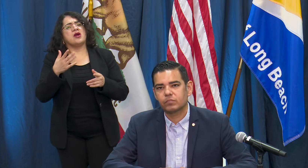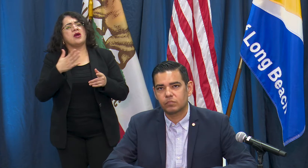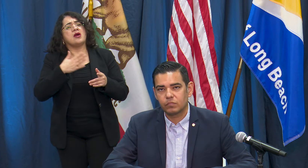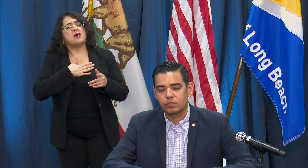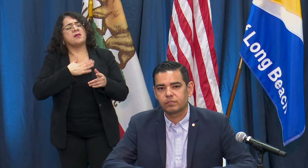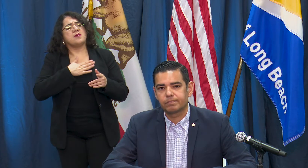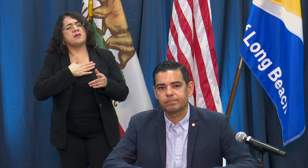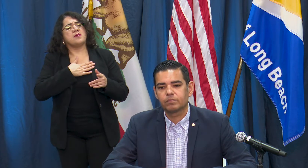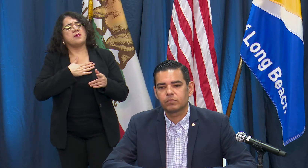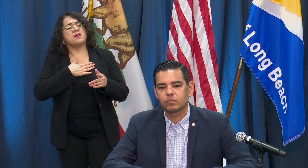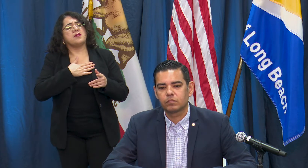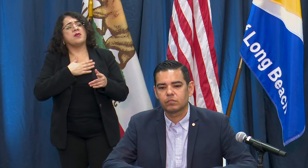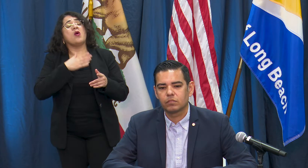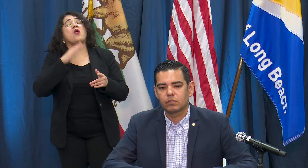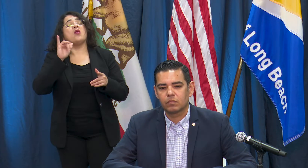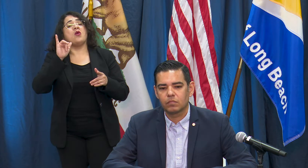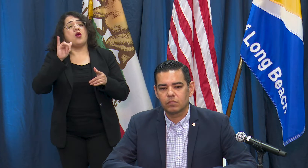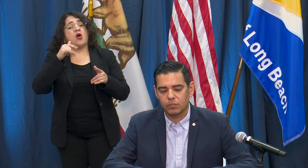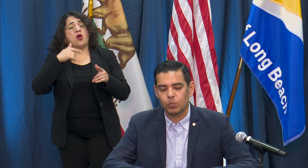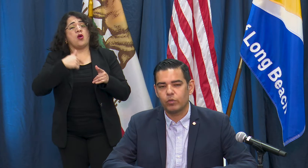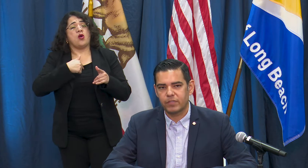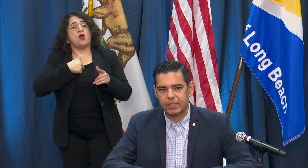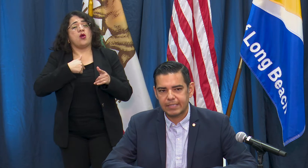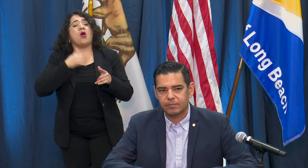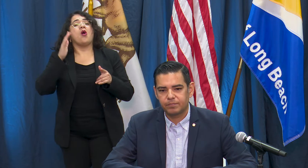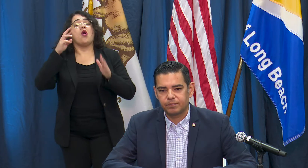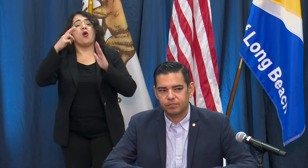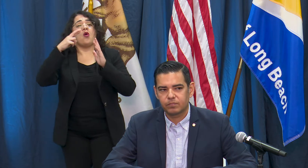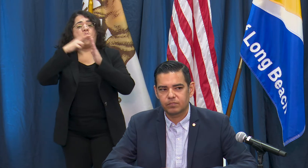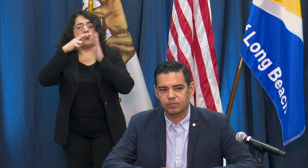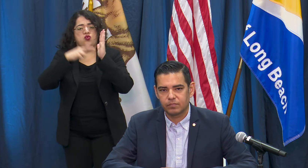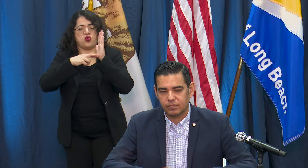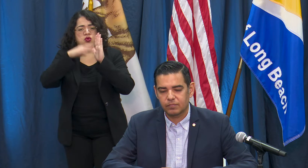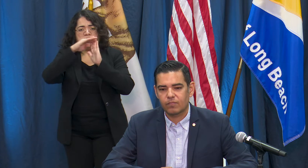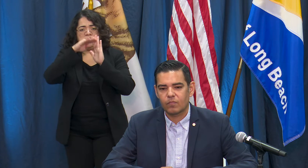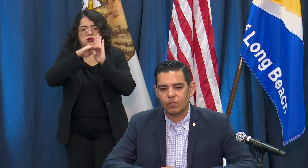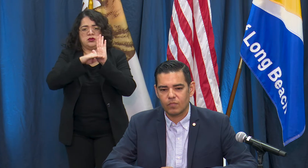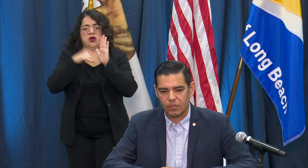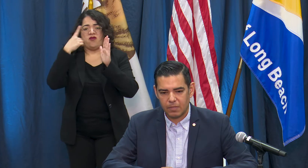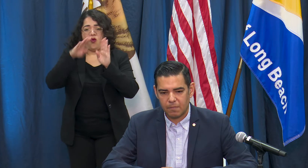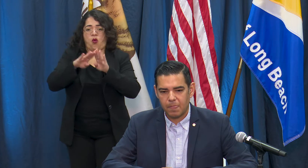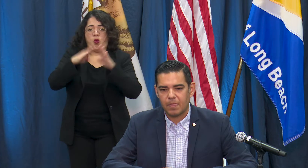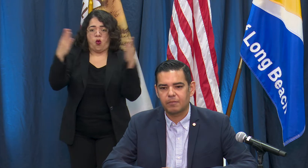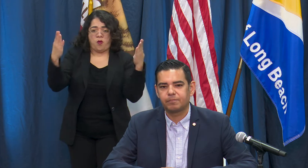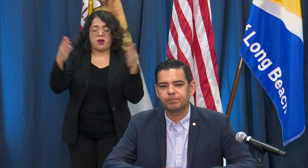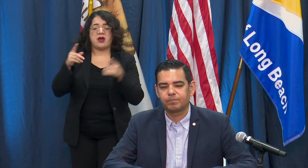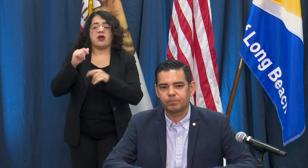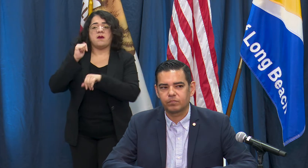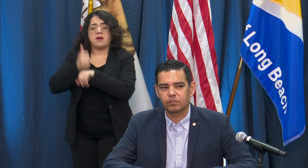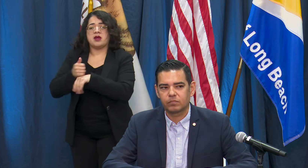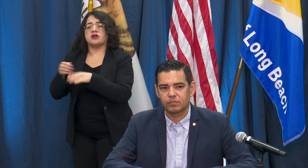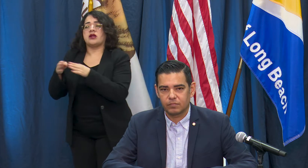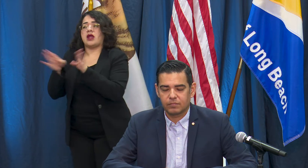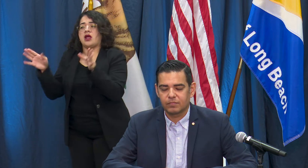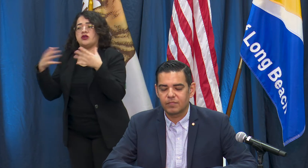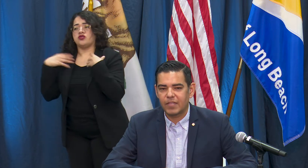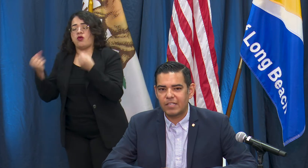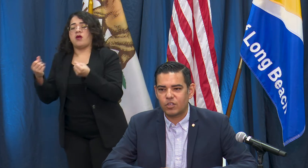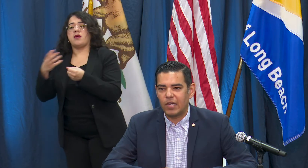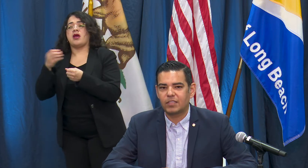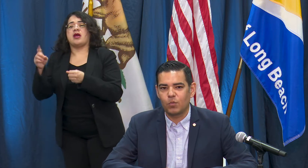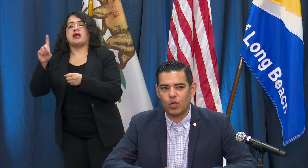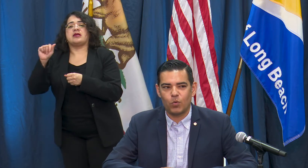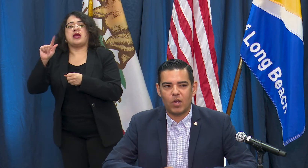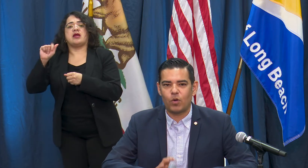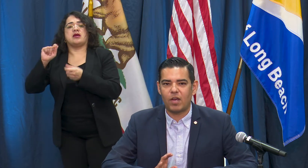my understanding that we will only make moves to open the city up based on the data and our health department. Is that correct? And what is the plan? that